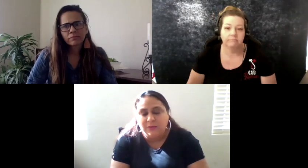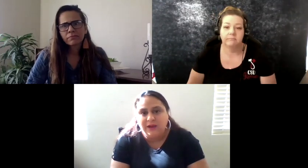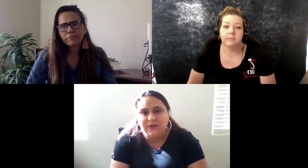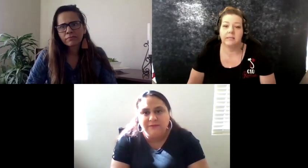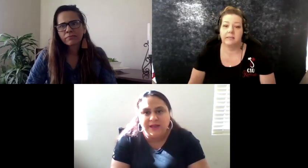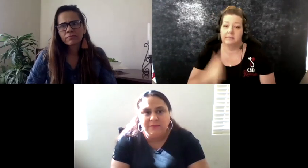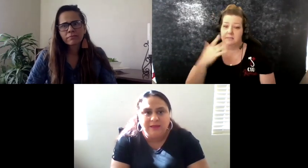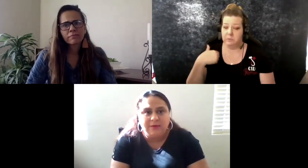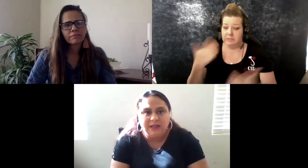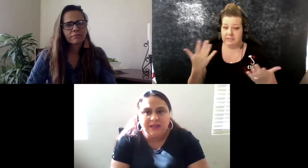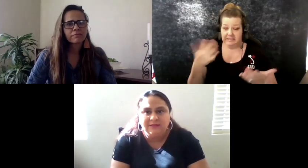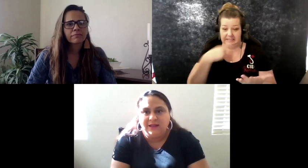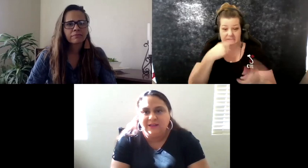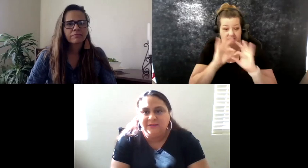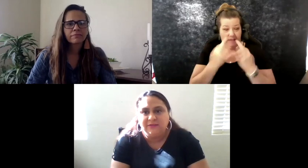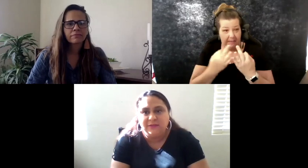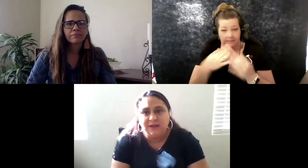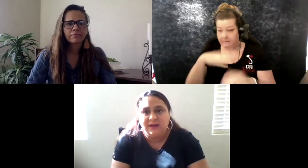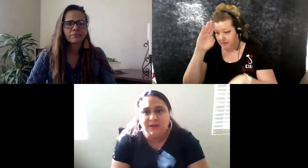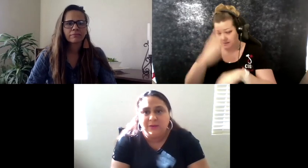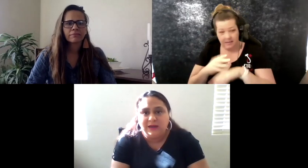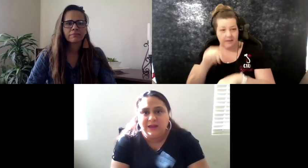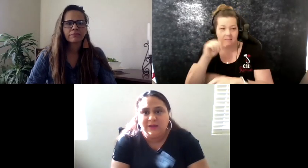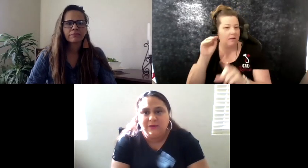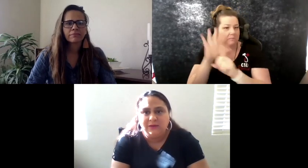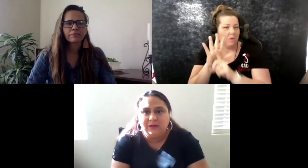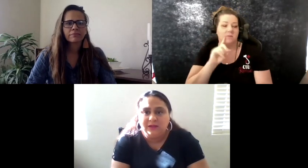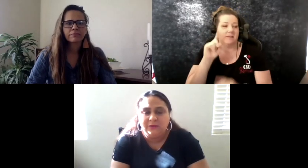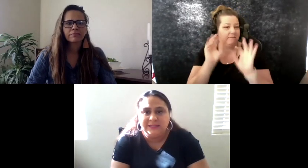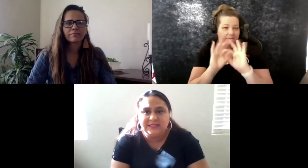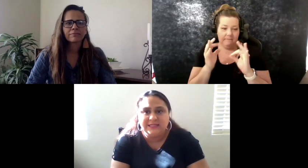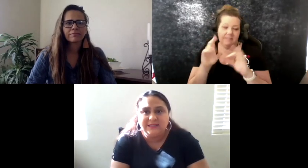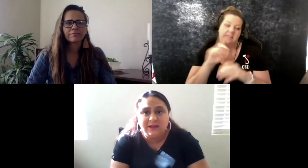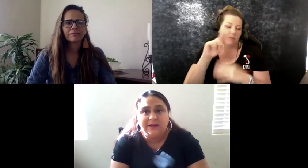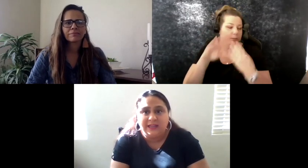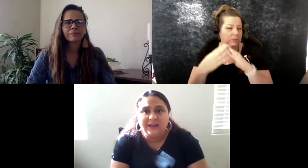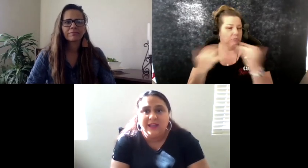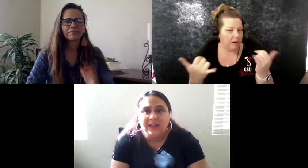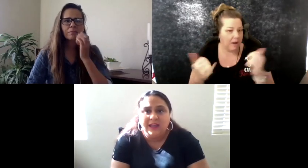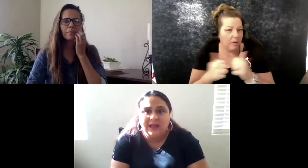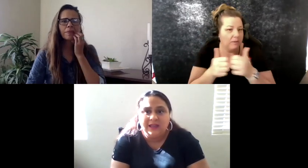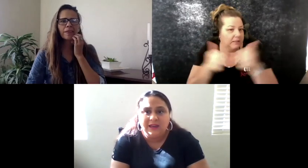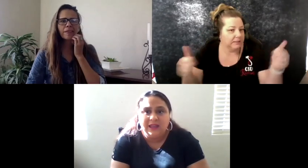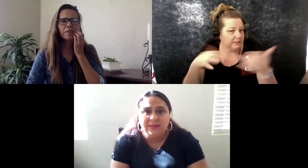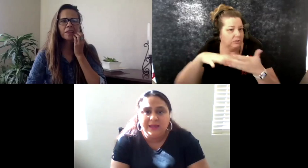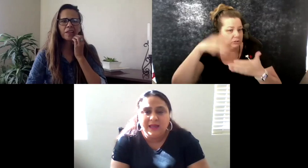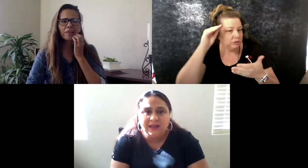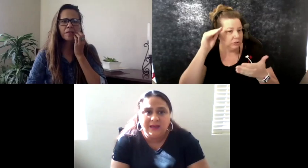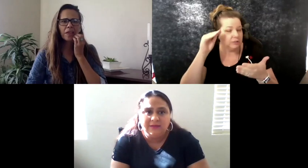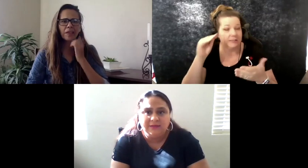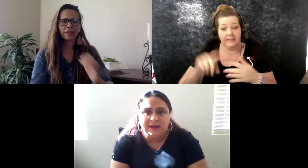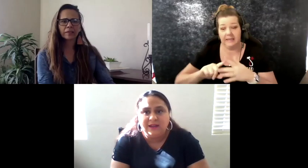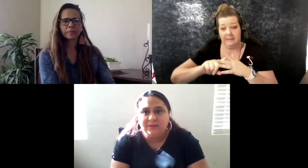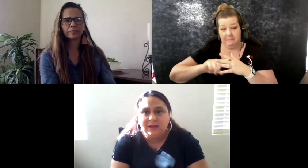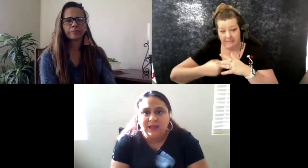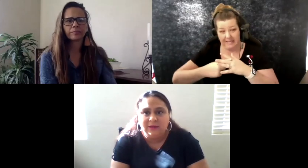being that we're a hearing family, Marky is not exposed to the deaf community right now, with distance learning. And in the beginning